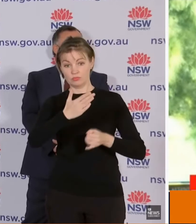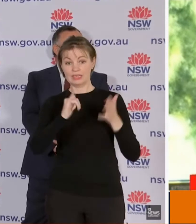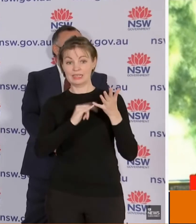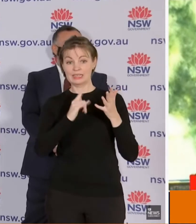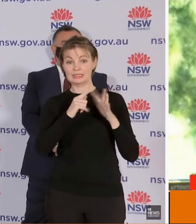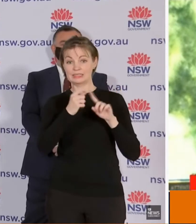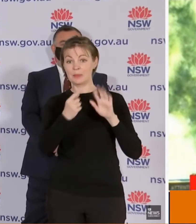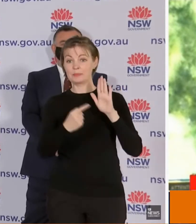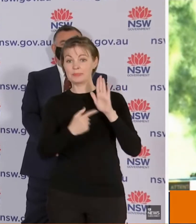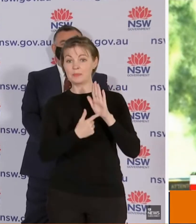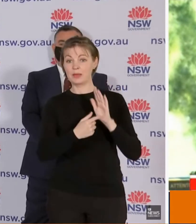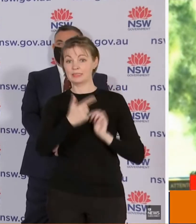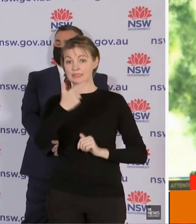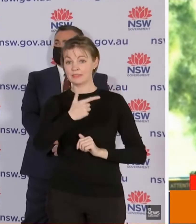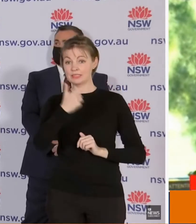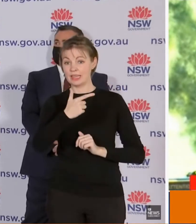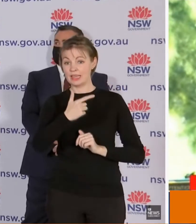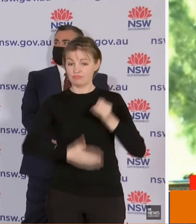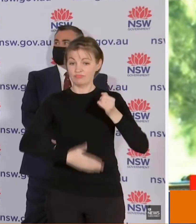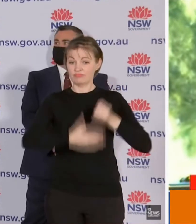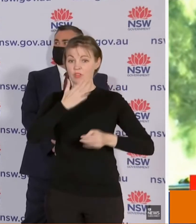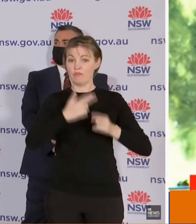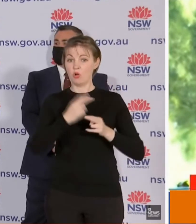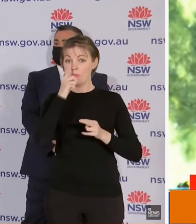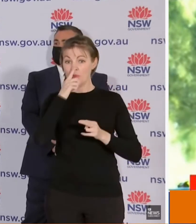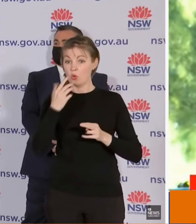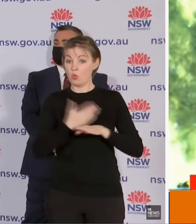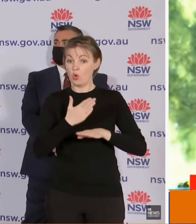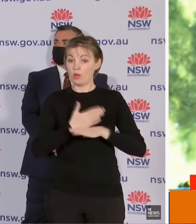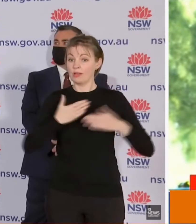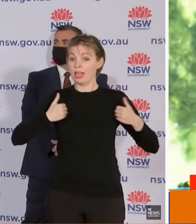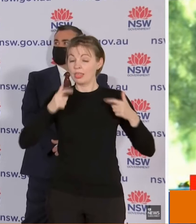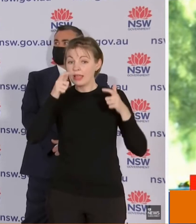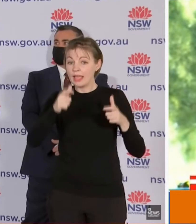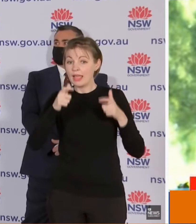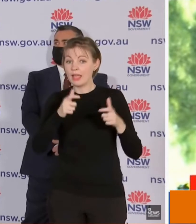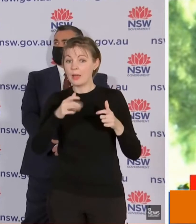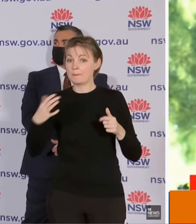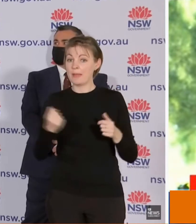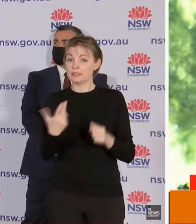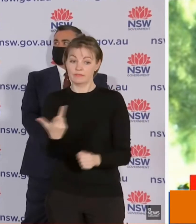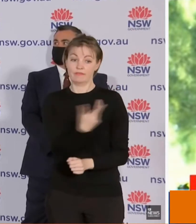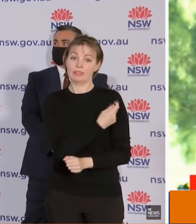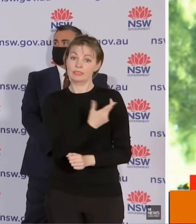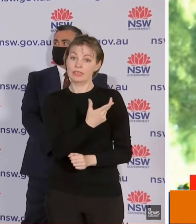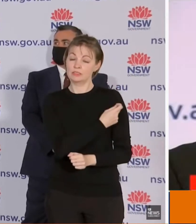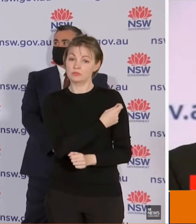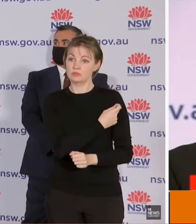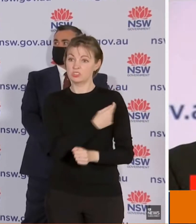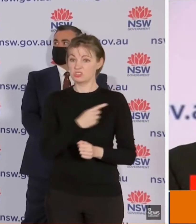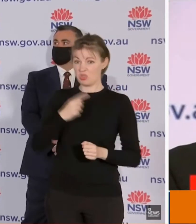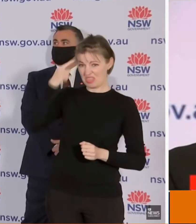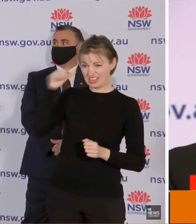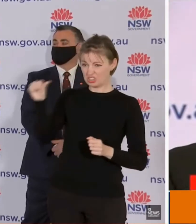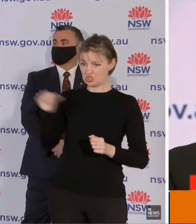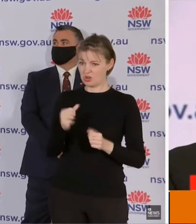who haven't got their vaccination. How confident are you that they will, and is this something that should have been done sooner?